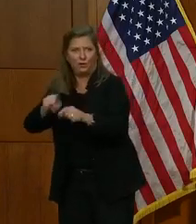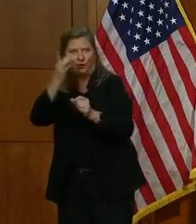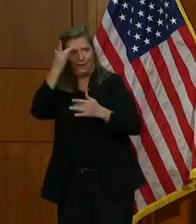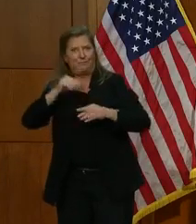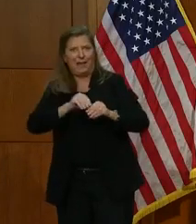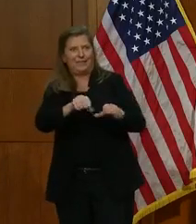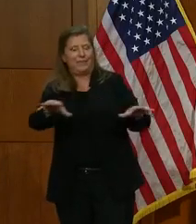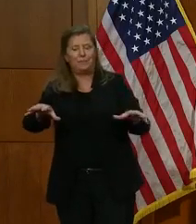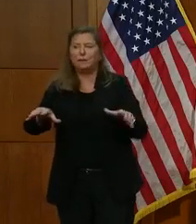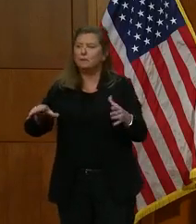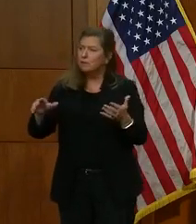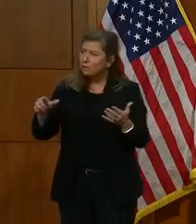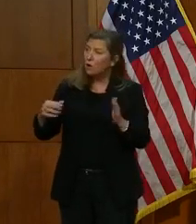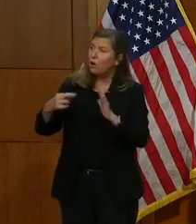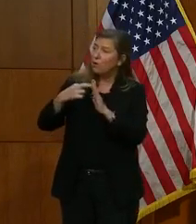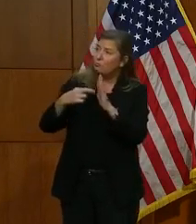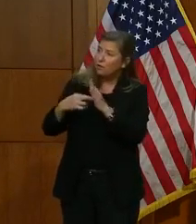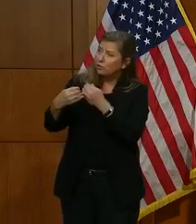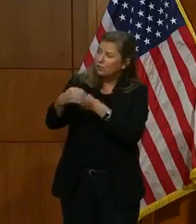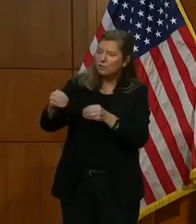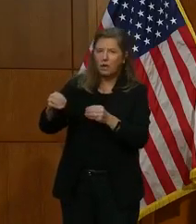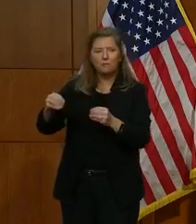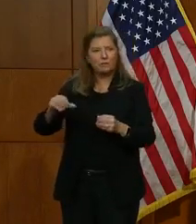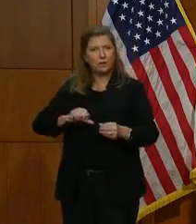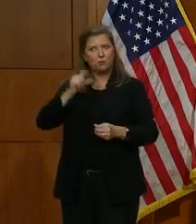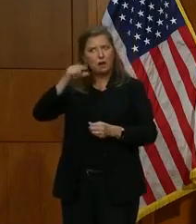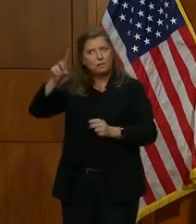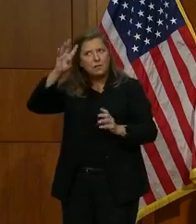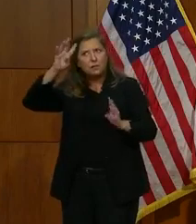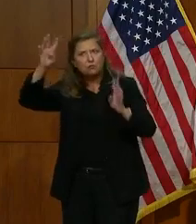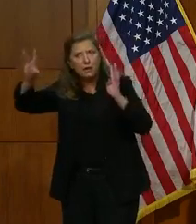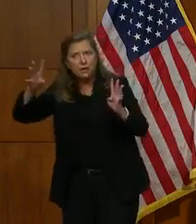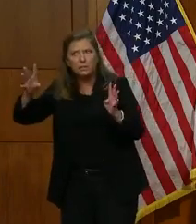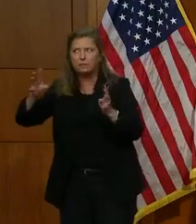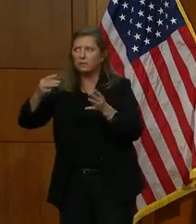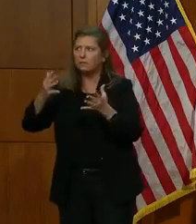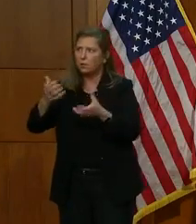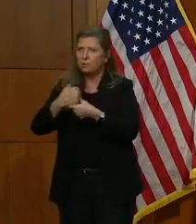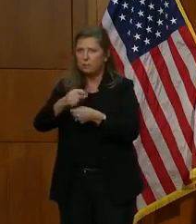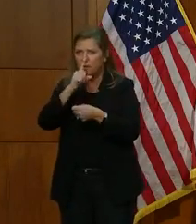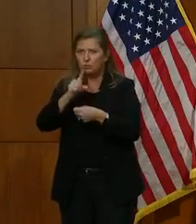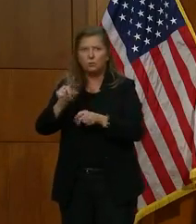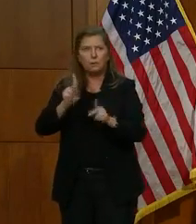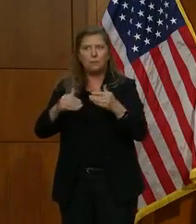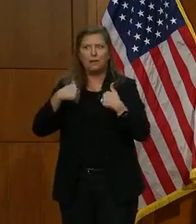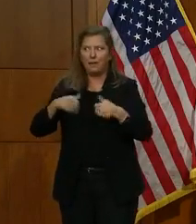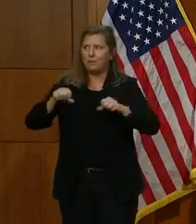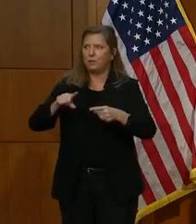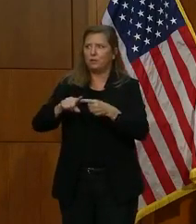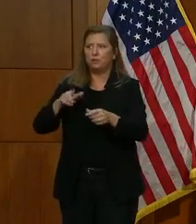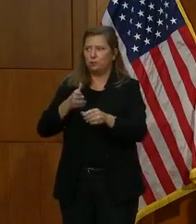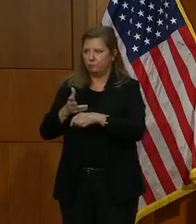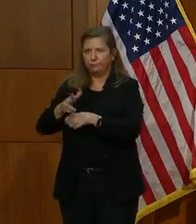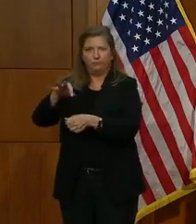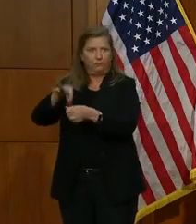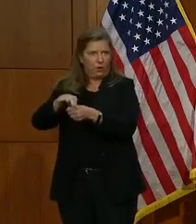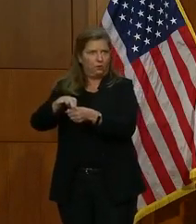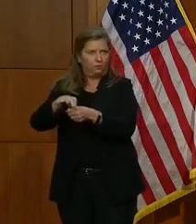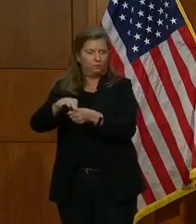for their creativity in ensuring voters have the ability to cast their